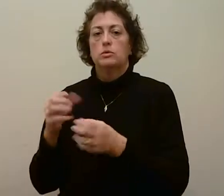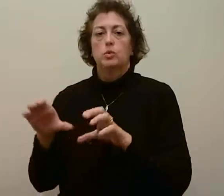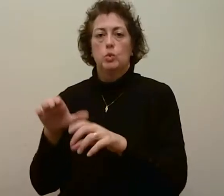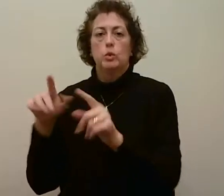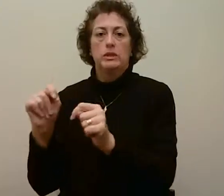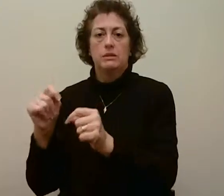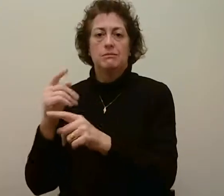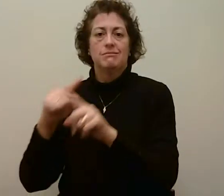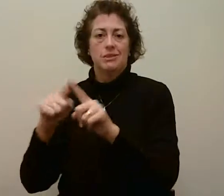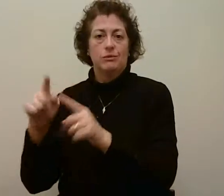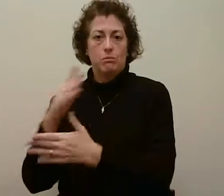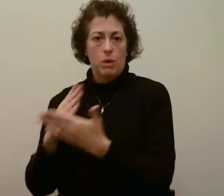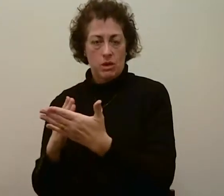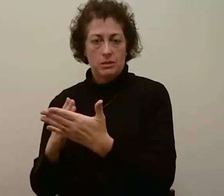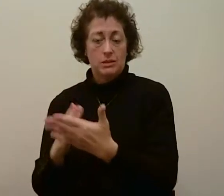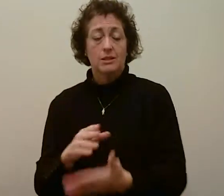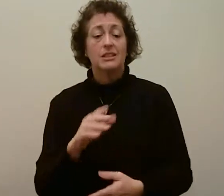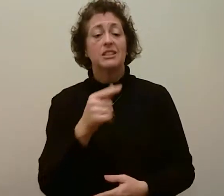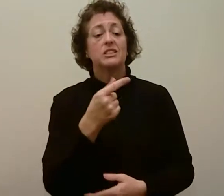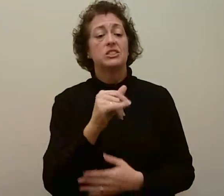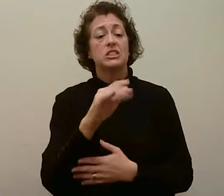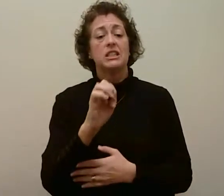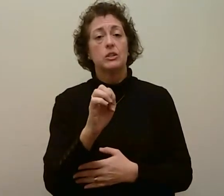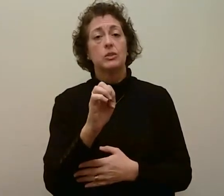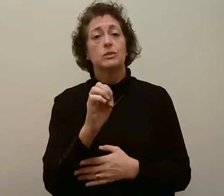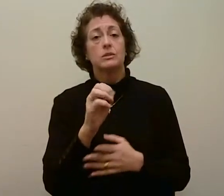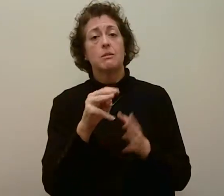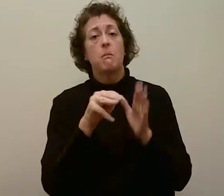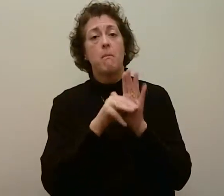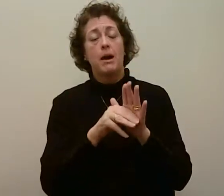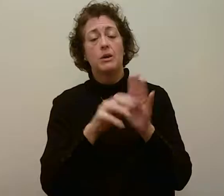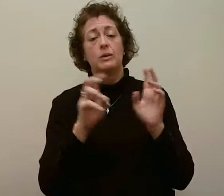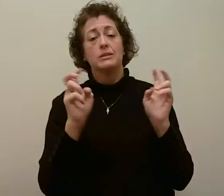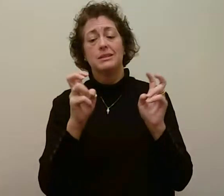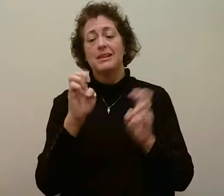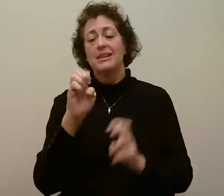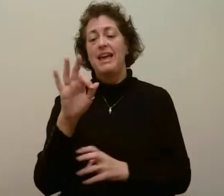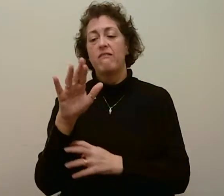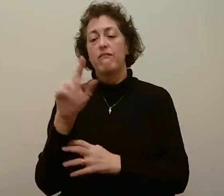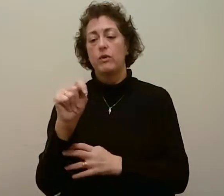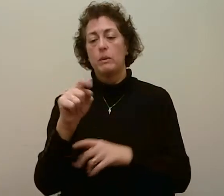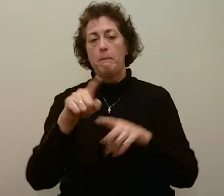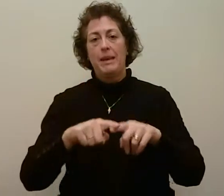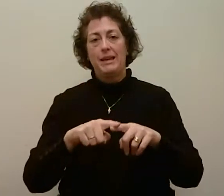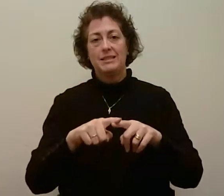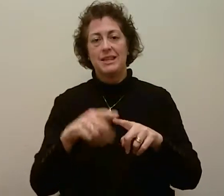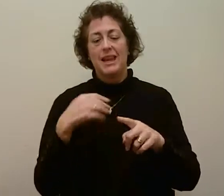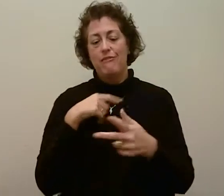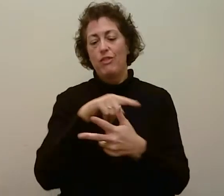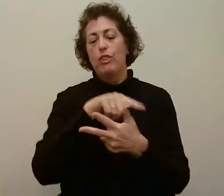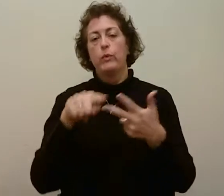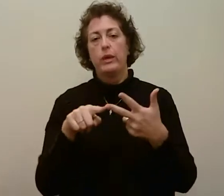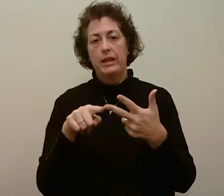effort-based model. His model has 3 efforts. A listening effort, which is where you